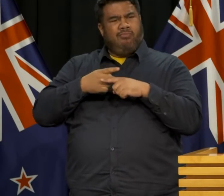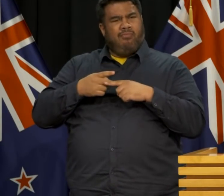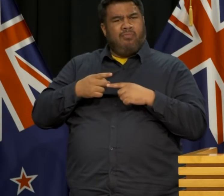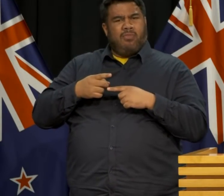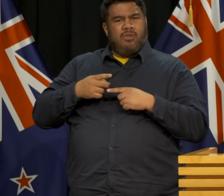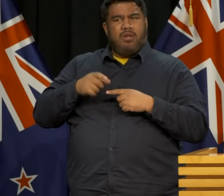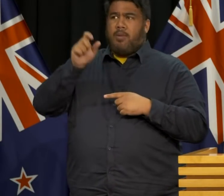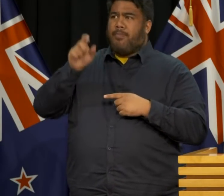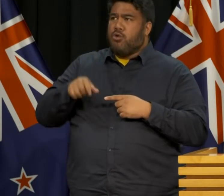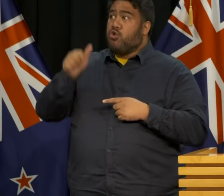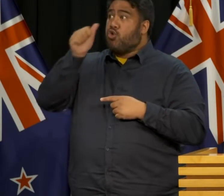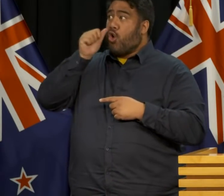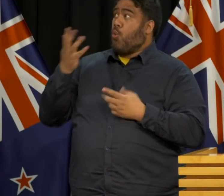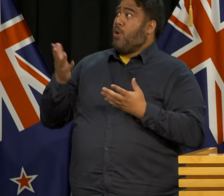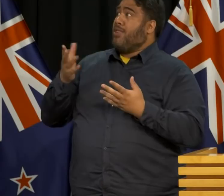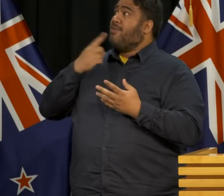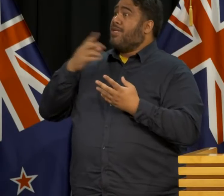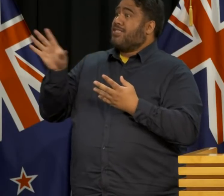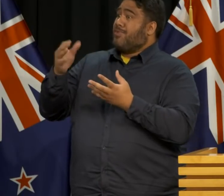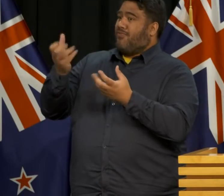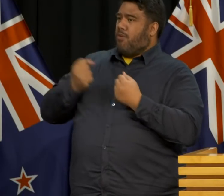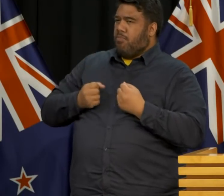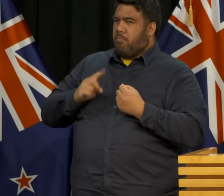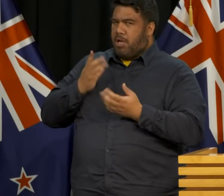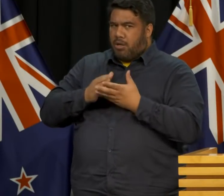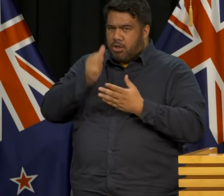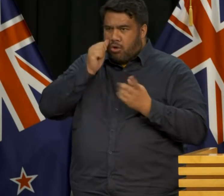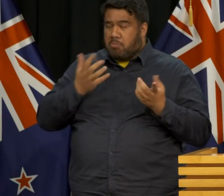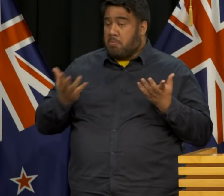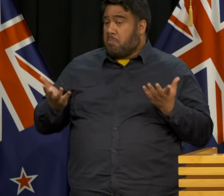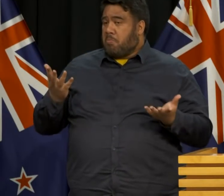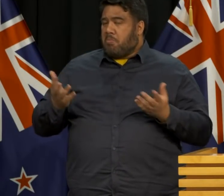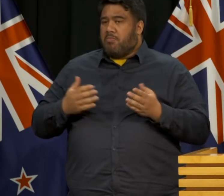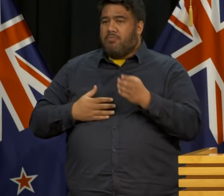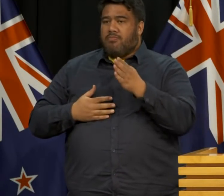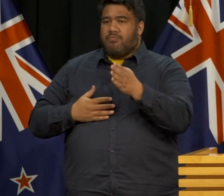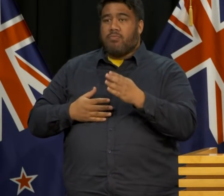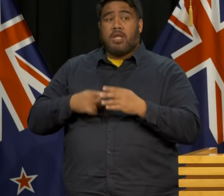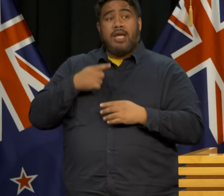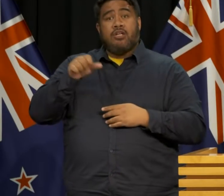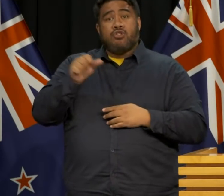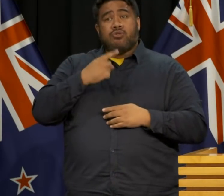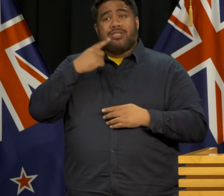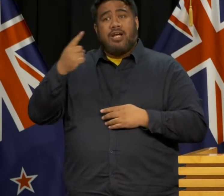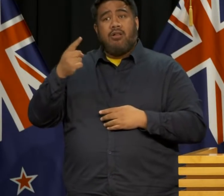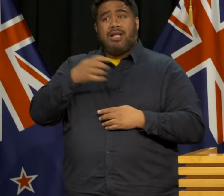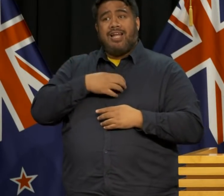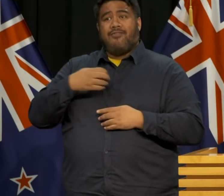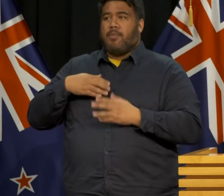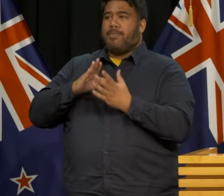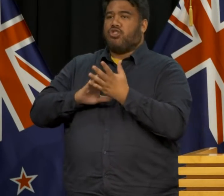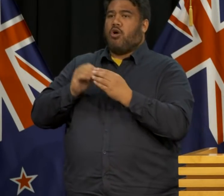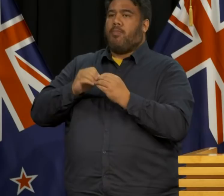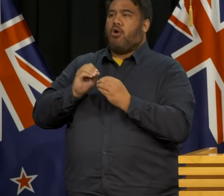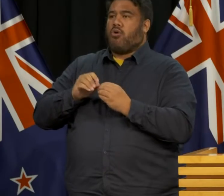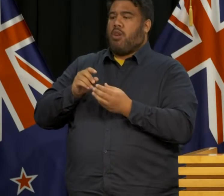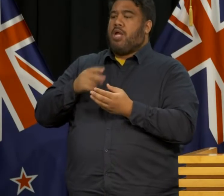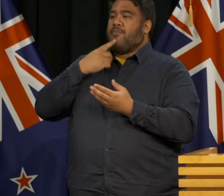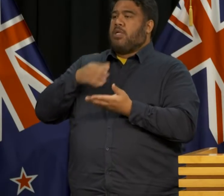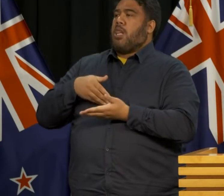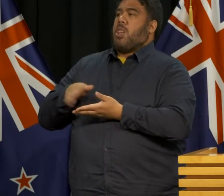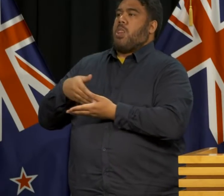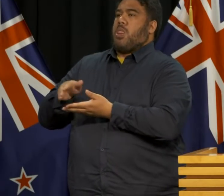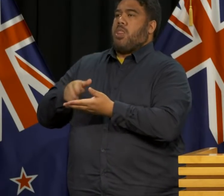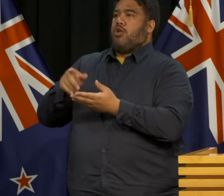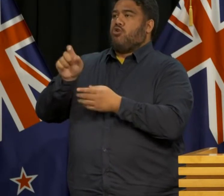somebody who knew where the information was coming from. Have told the government that Michelle Vogue was shopping around this information, and has he let